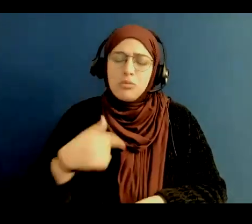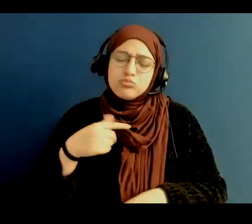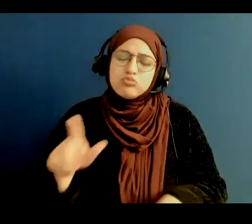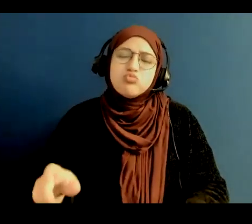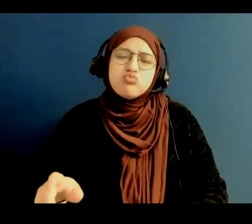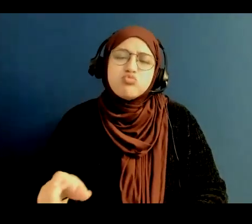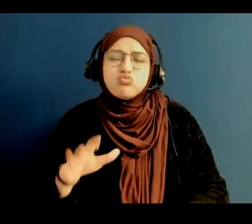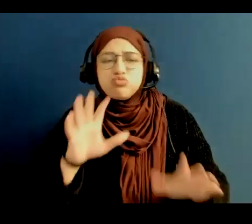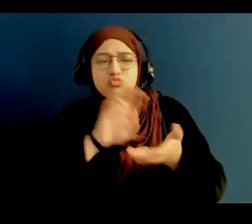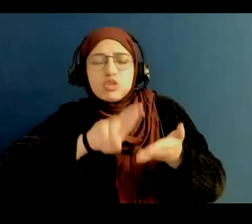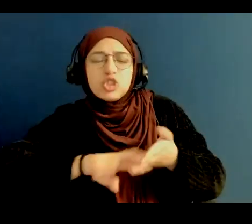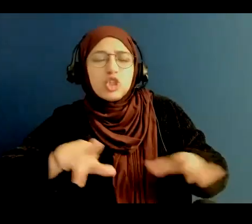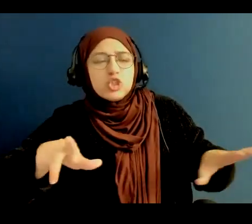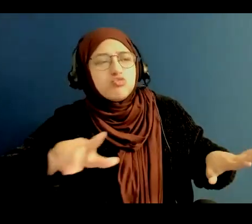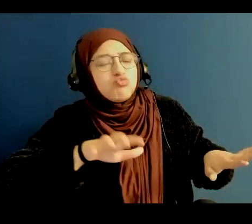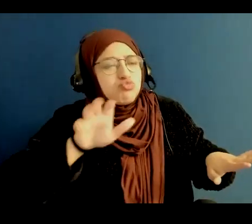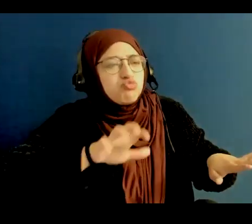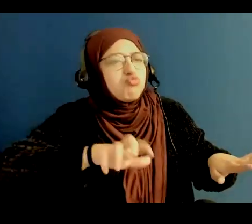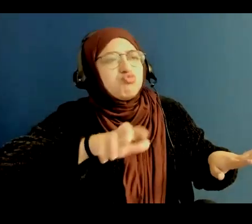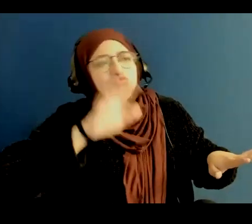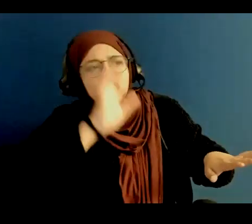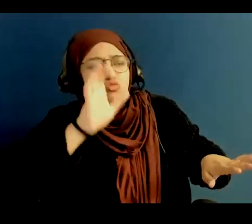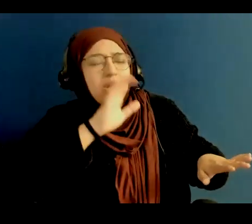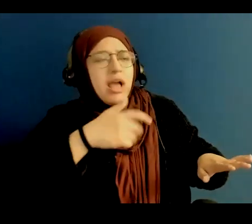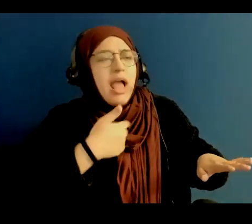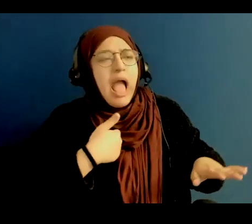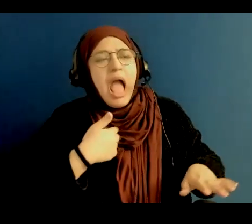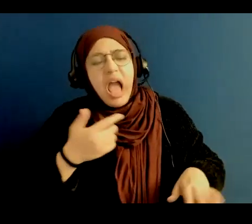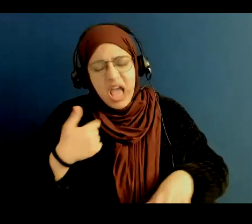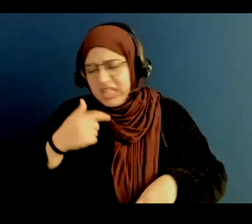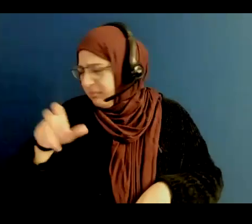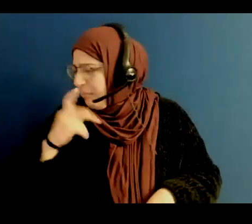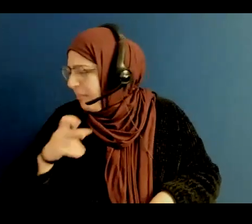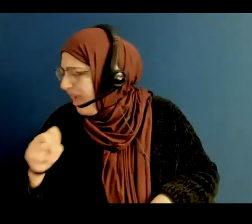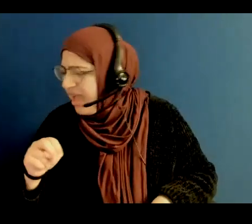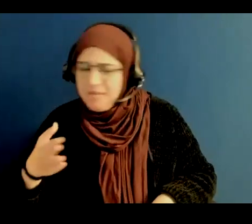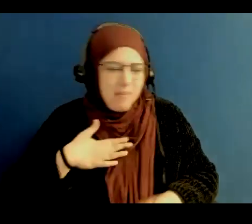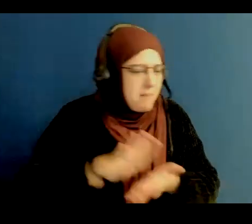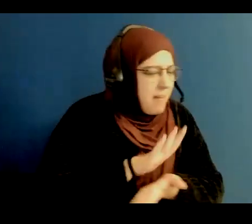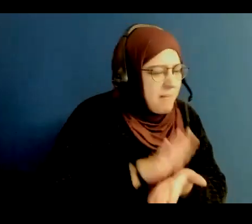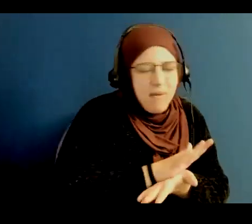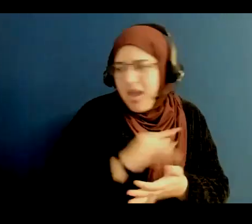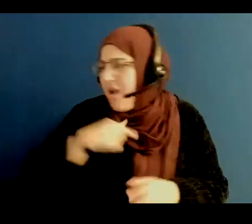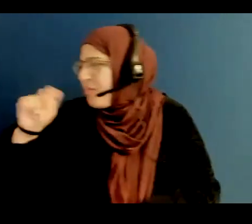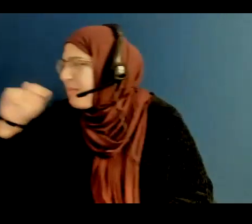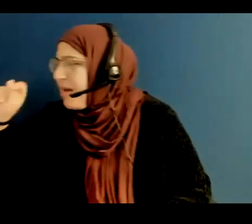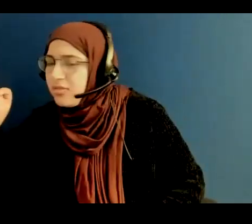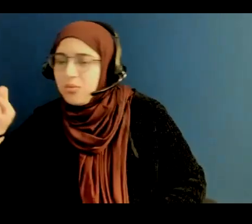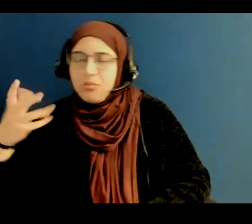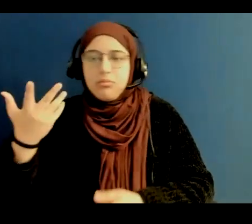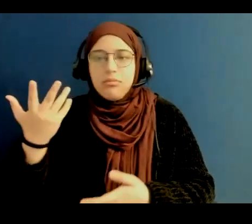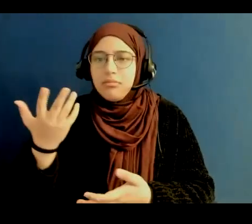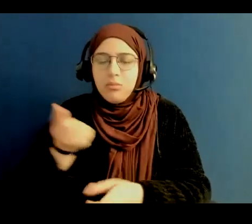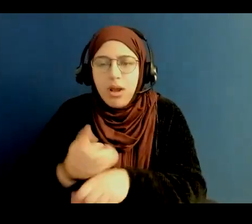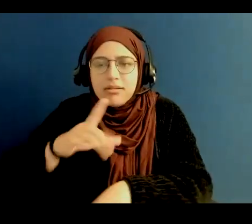pen, I need to get my paper, or I need to go to the toilet. You waste so much of your time. What's important is next time you give